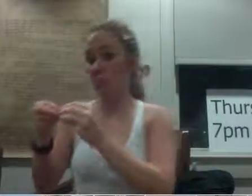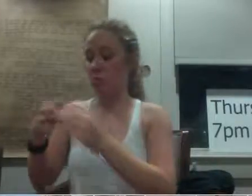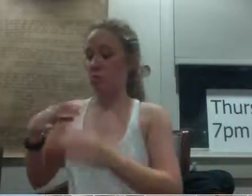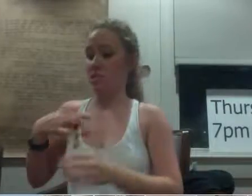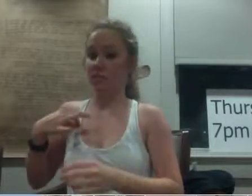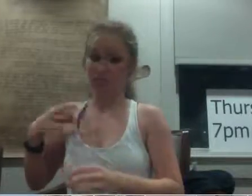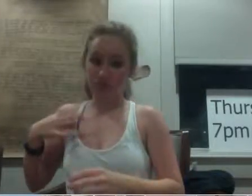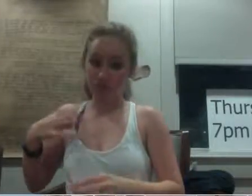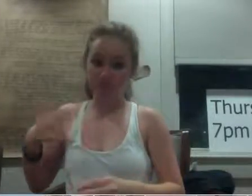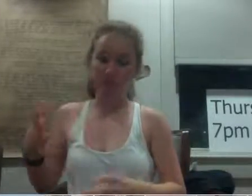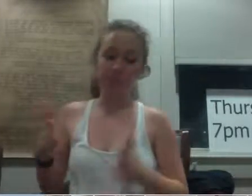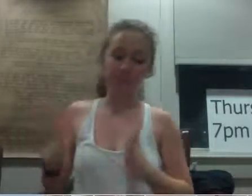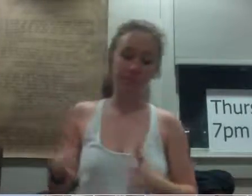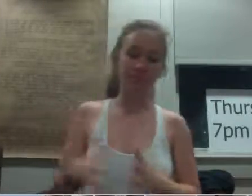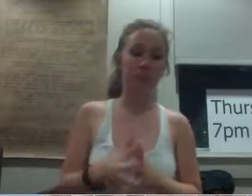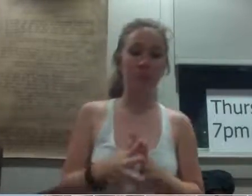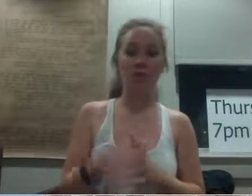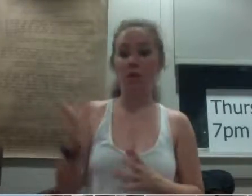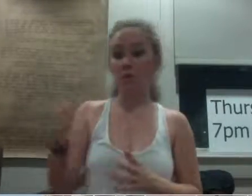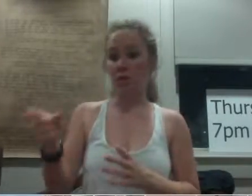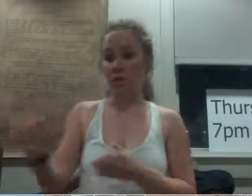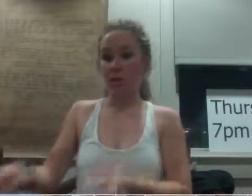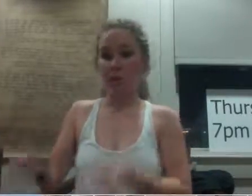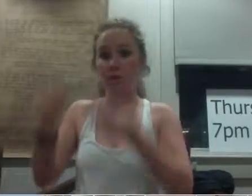representatives based on the population of the state.